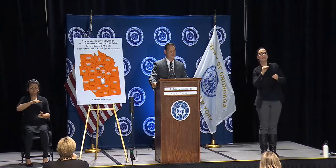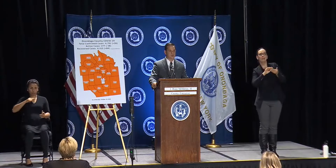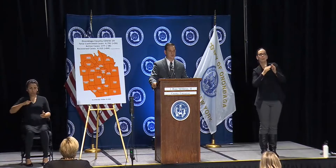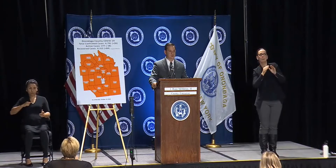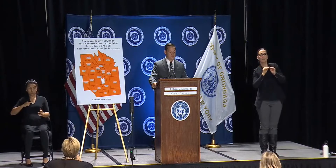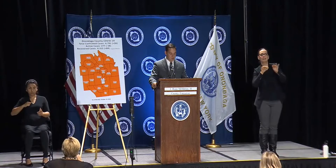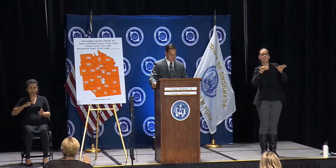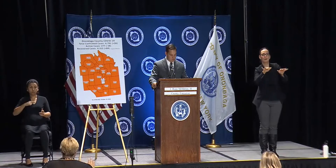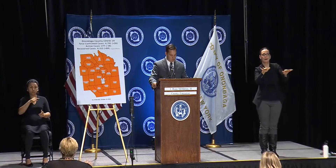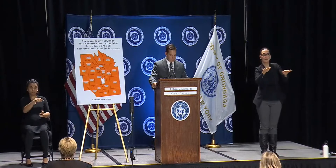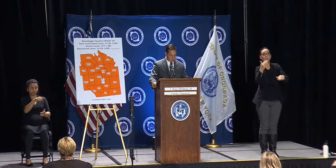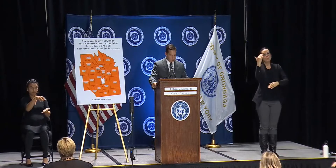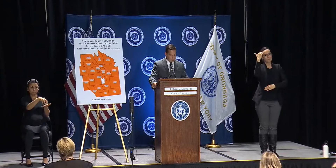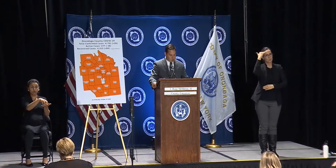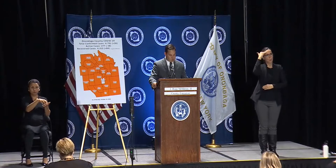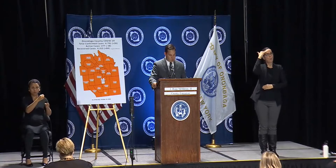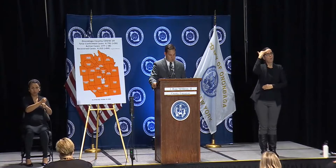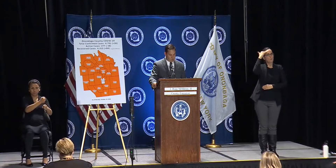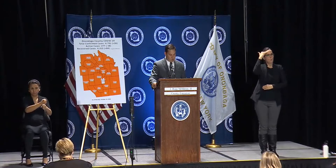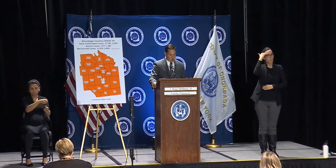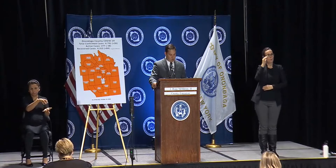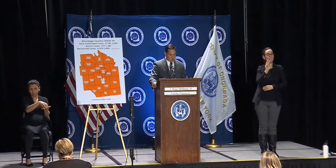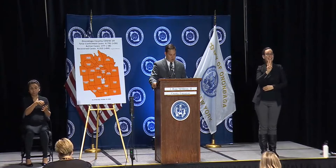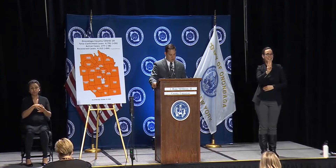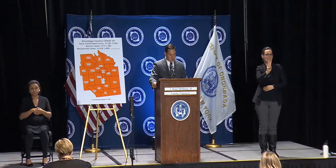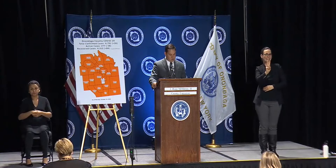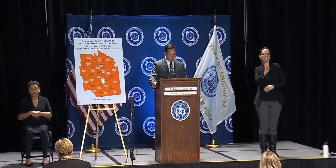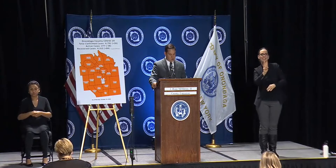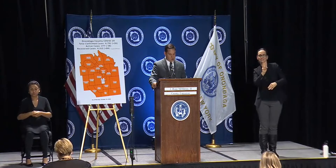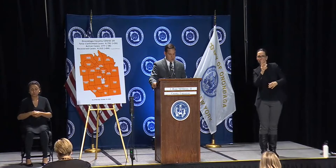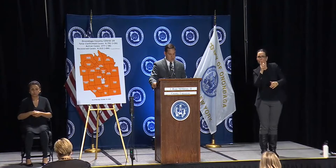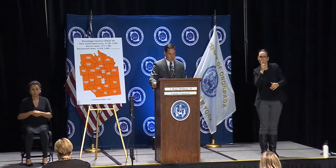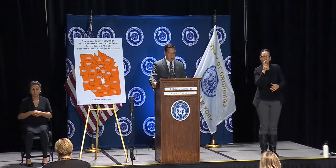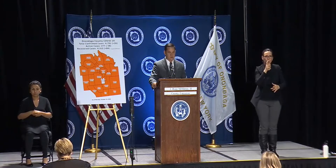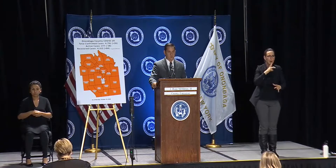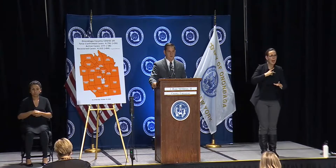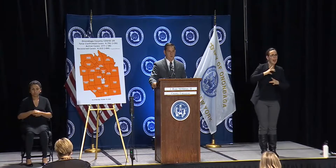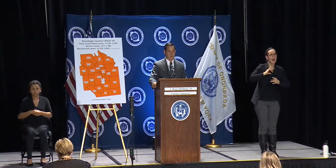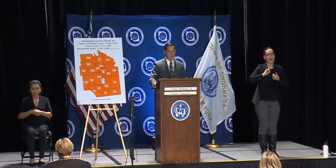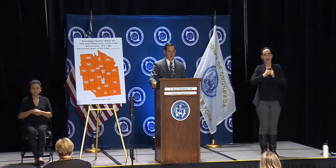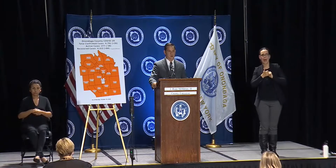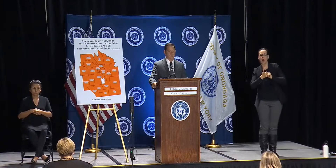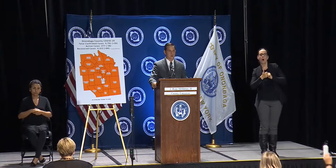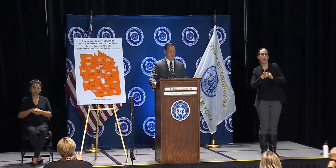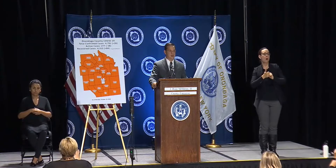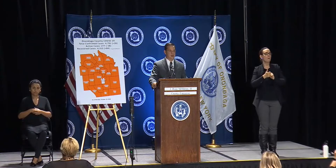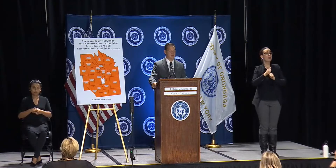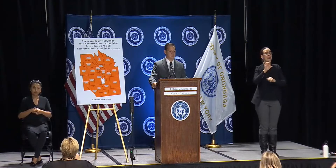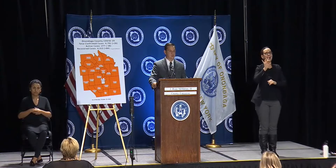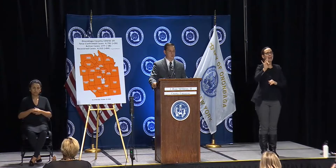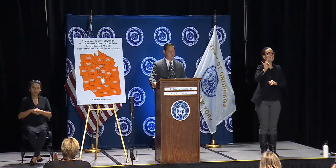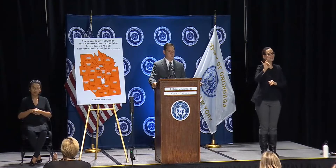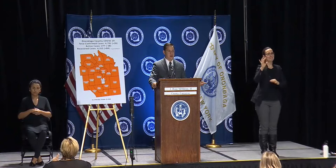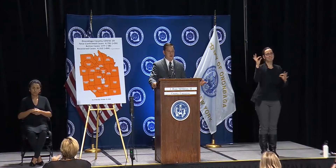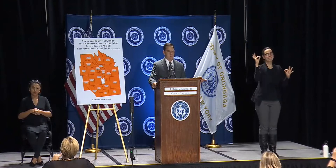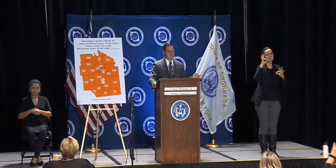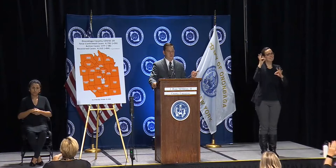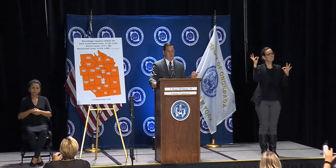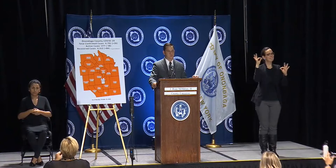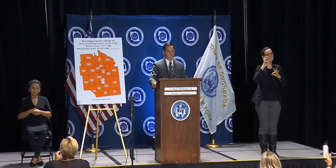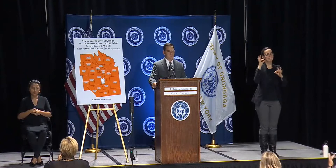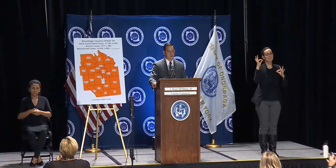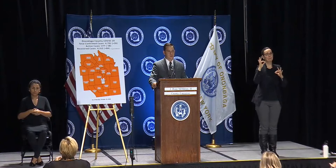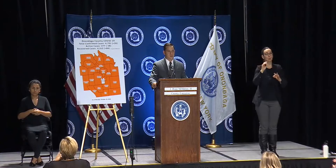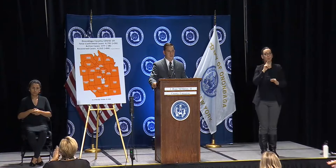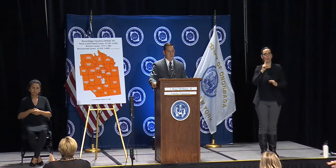source of 6 of those cases. So overall, the trend has been we've seen more household contacts. That's because we had an